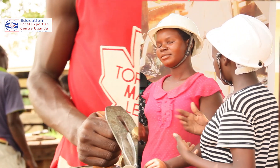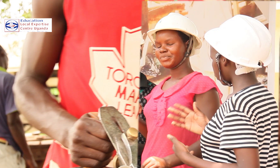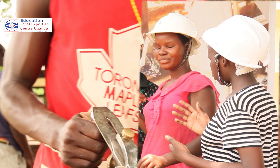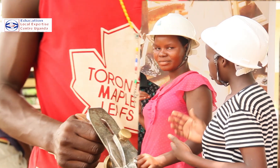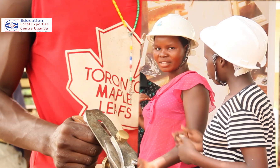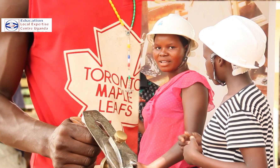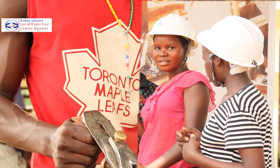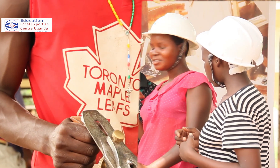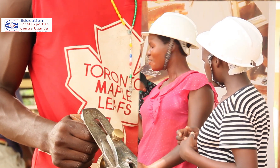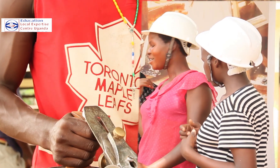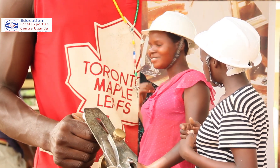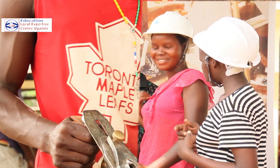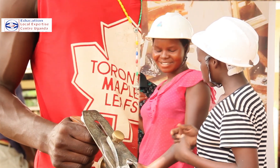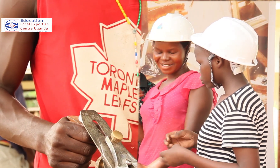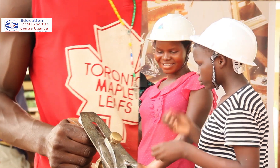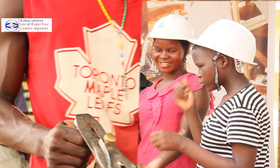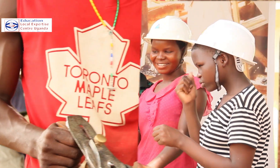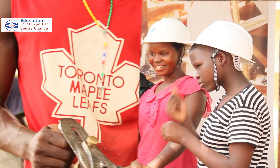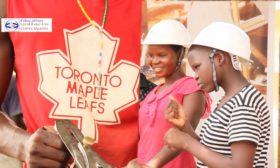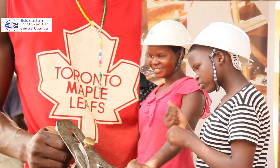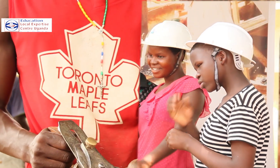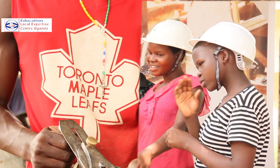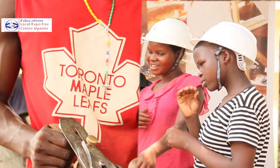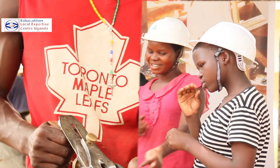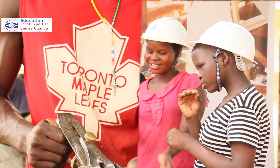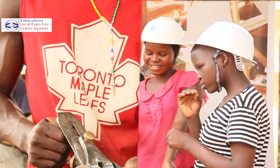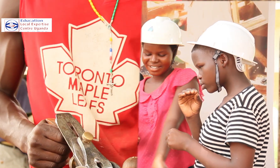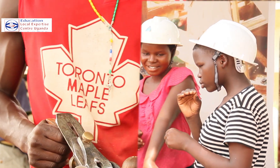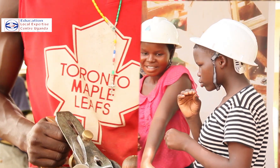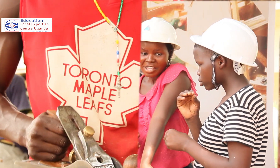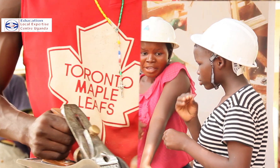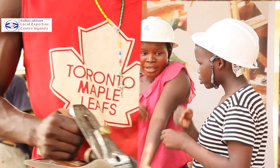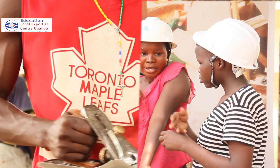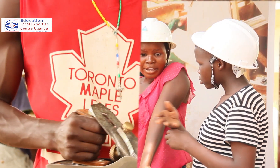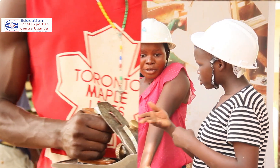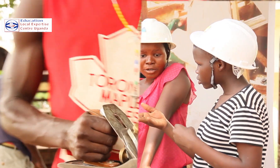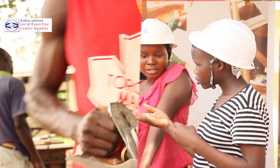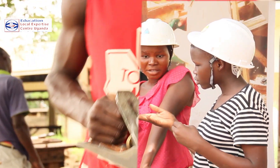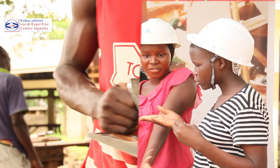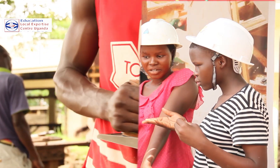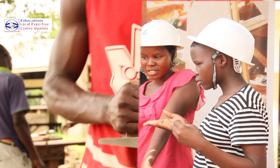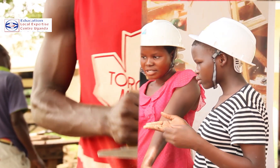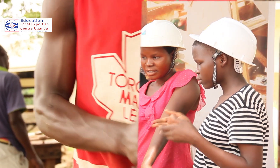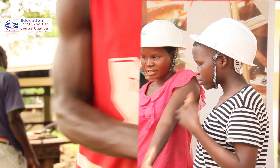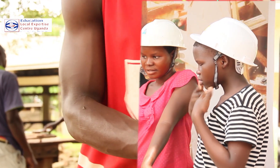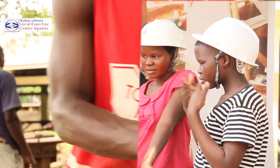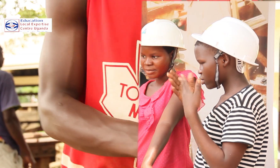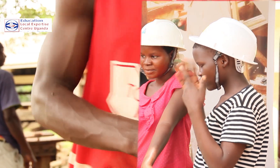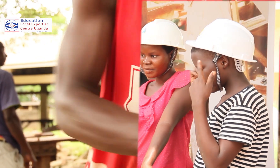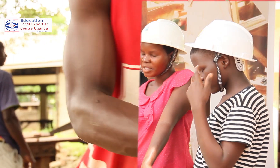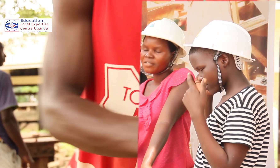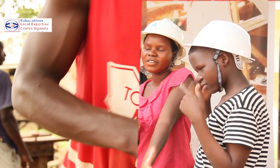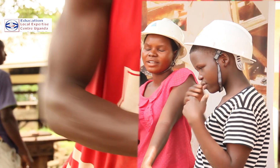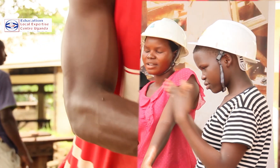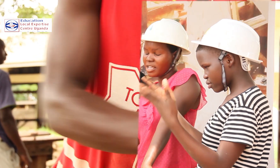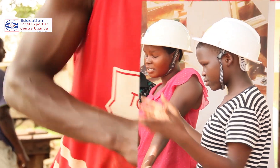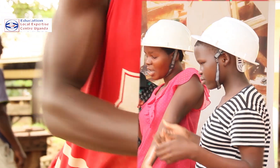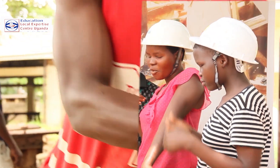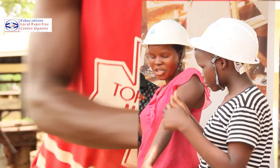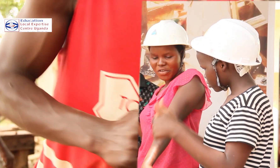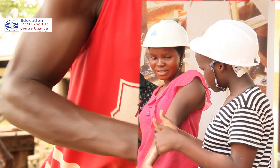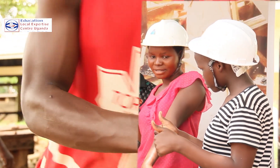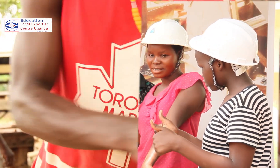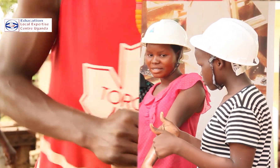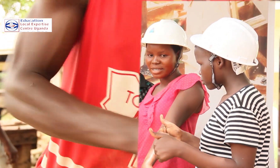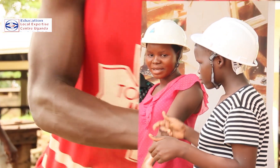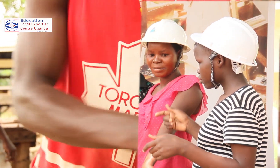And this man is saying, like, he knows everything. Even like the